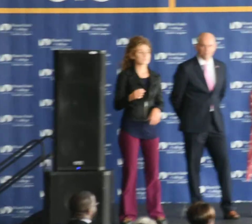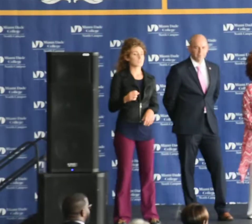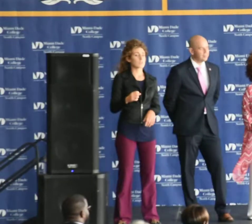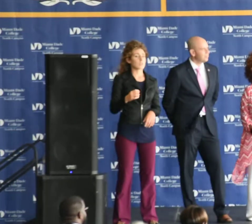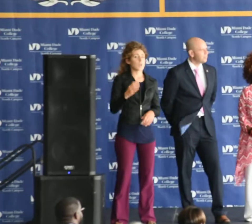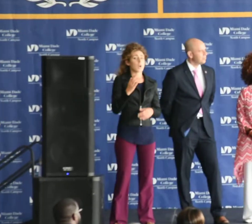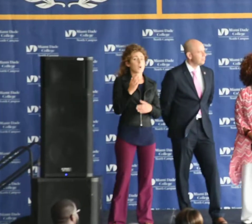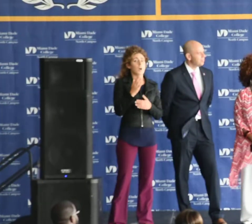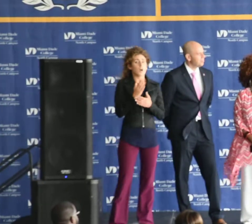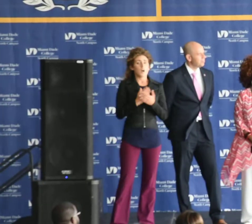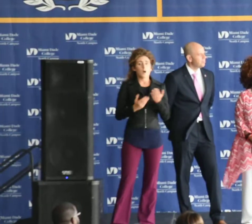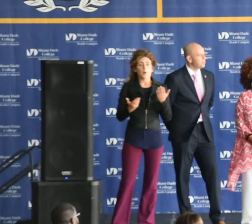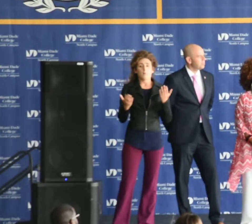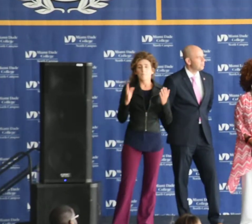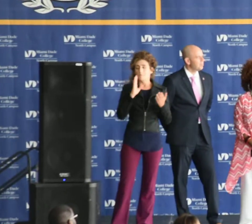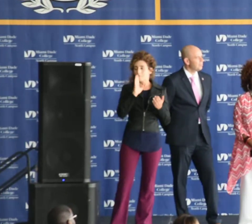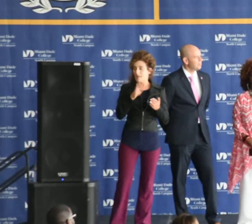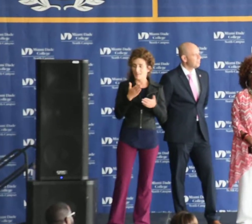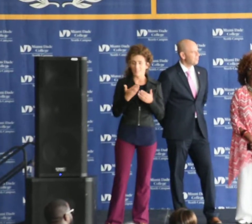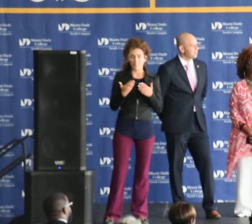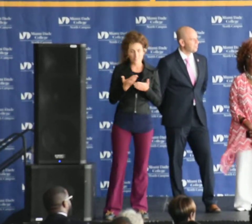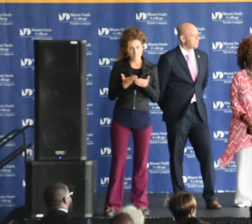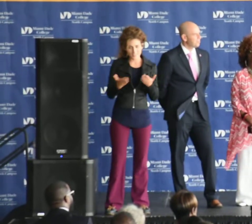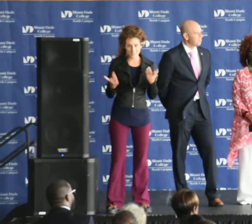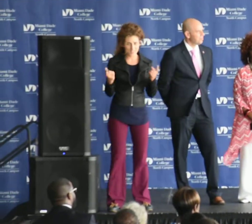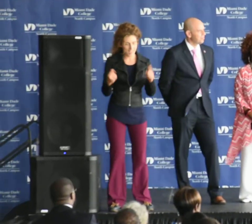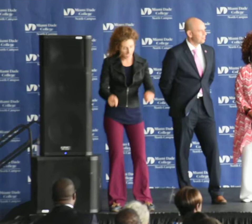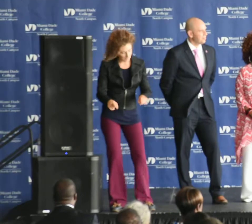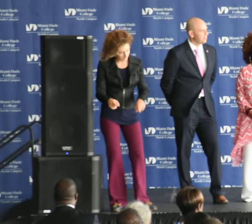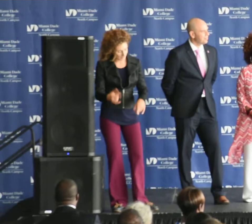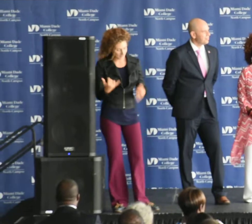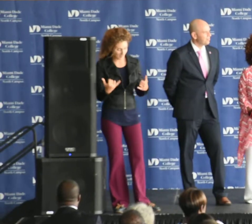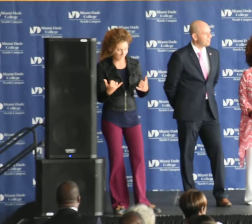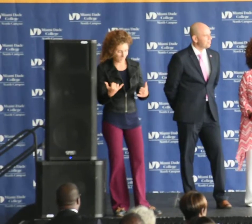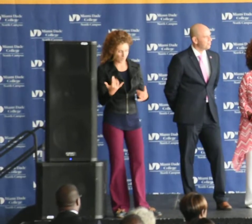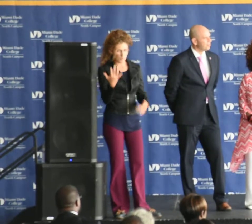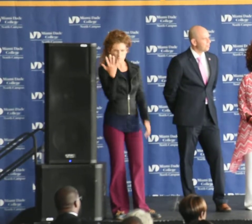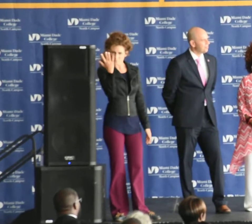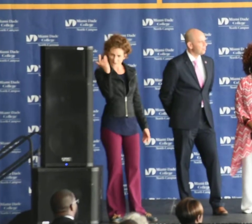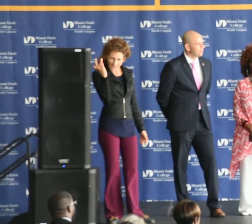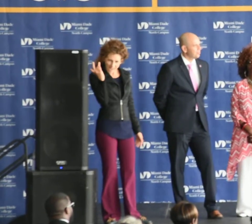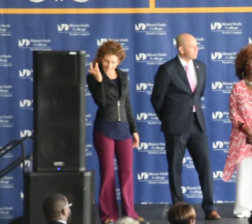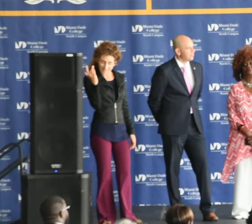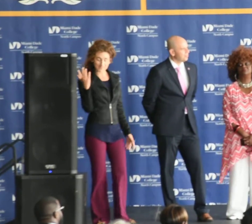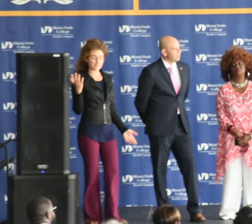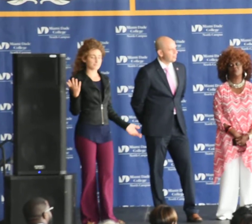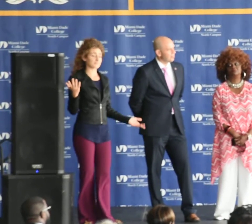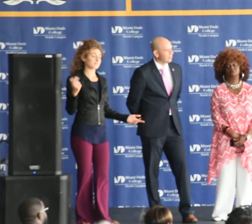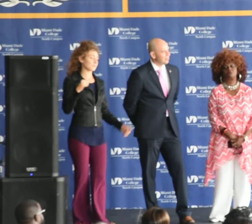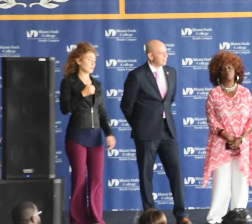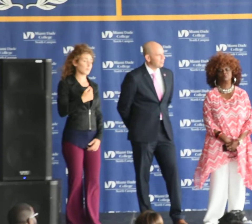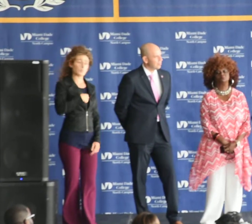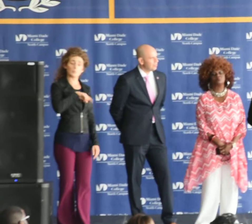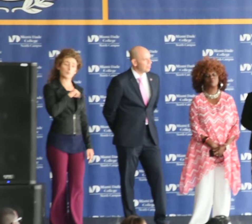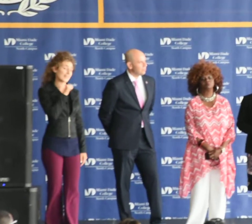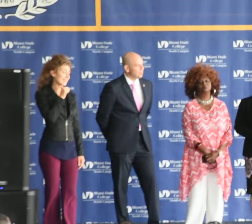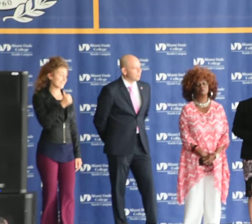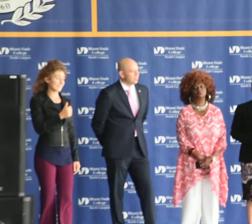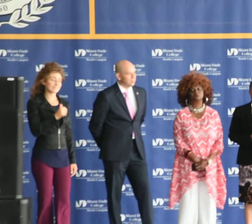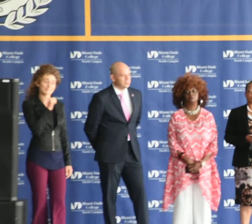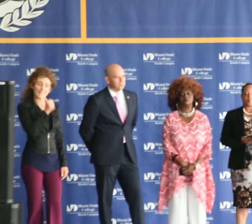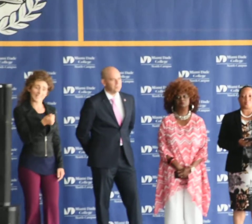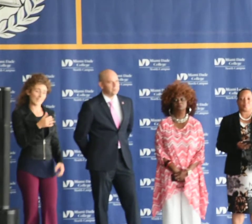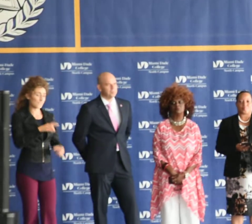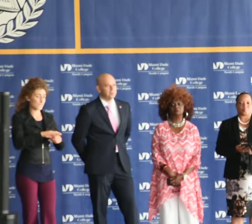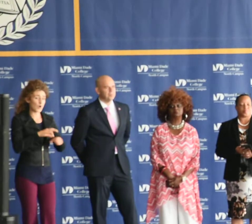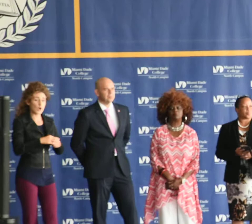bad things are happening now, and it's simply because we didn't vote. It's simply because people that look like me and you, young